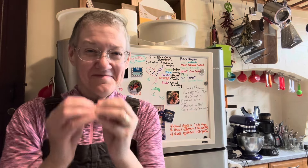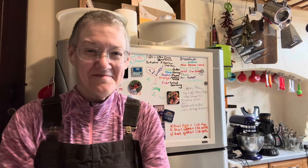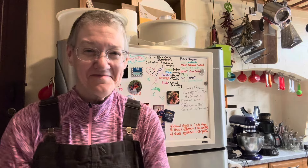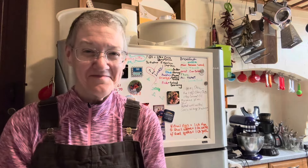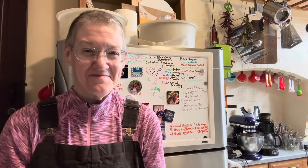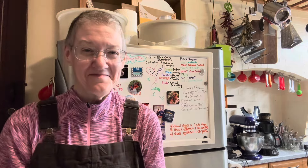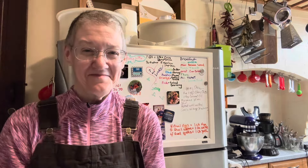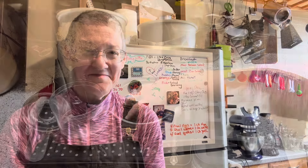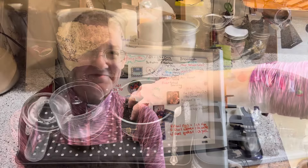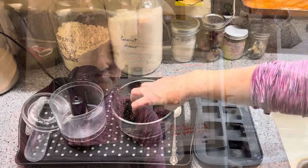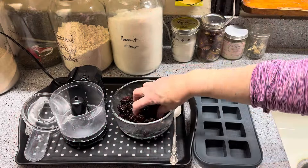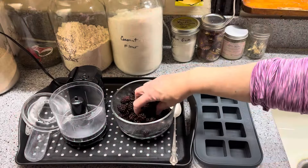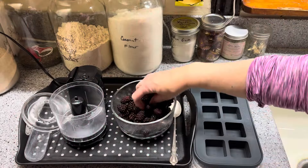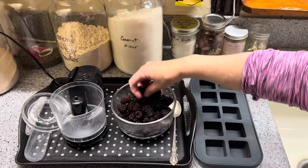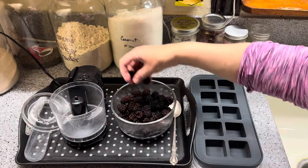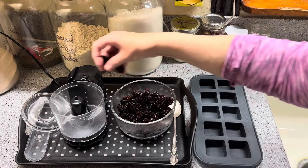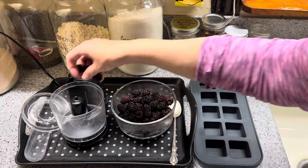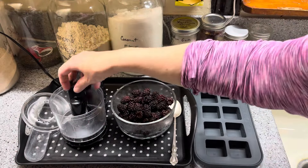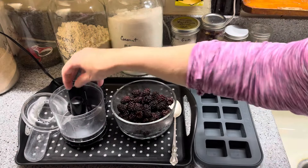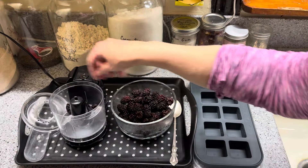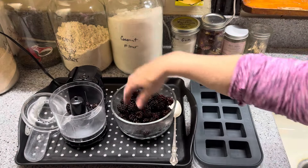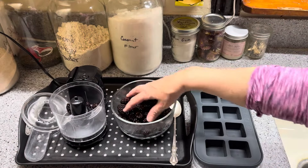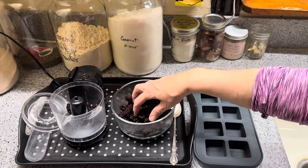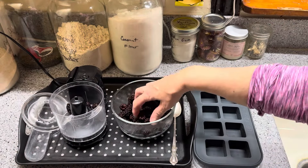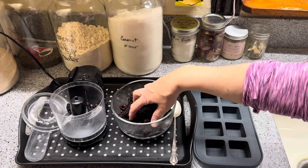of blackberries, so let's make some more.